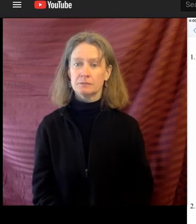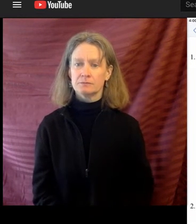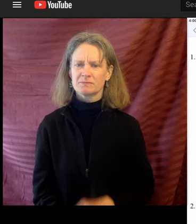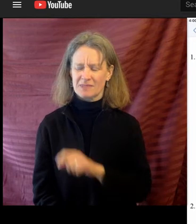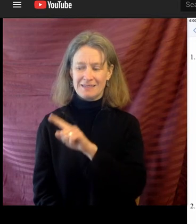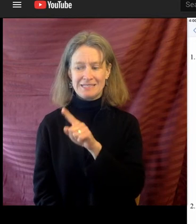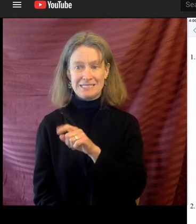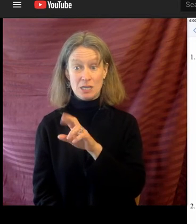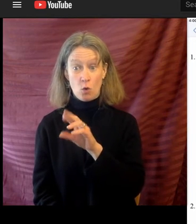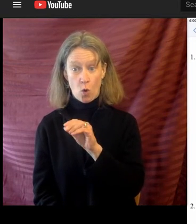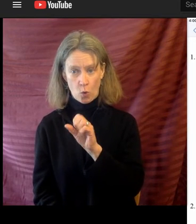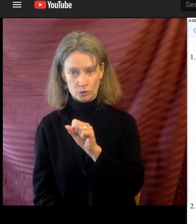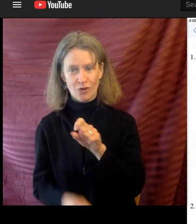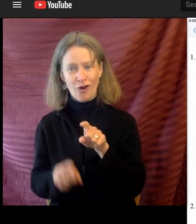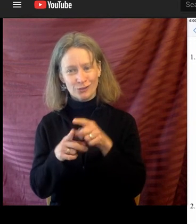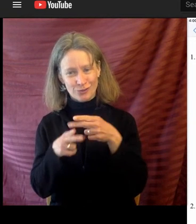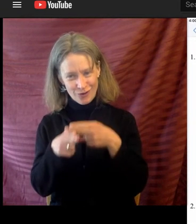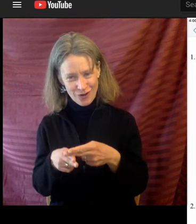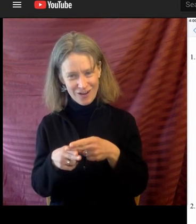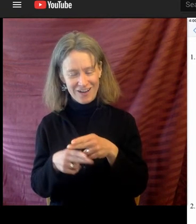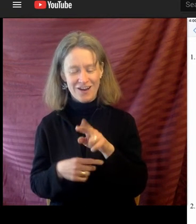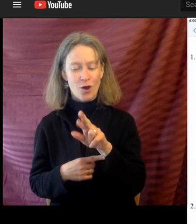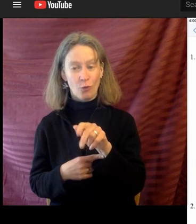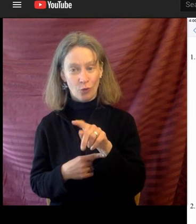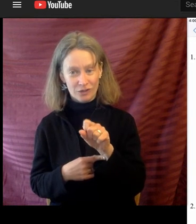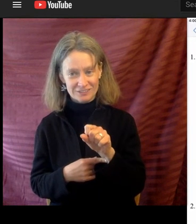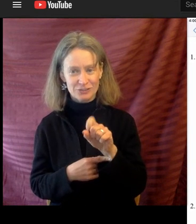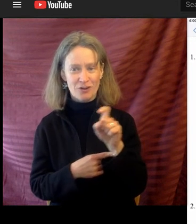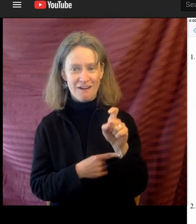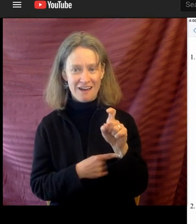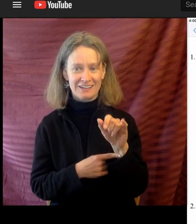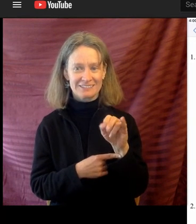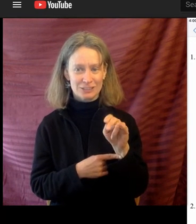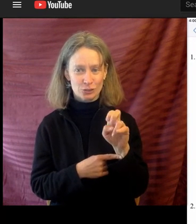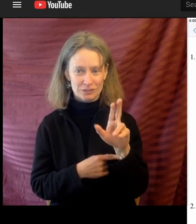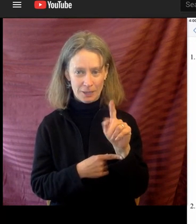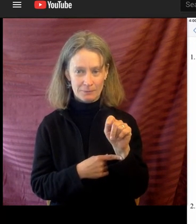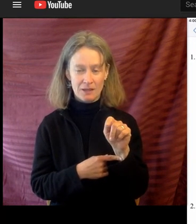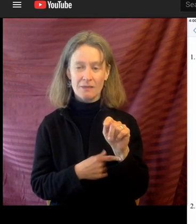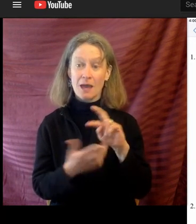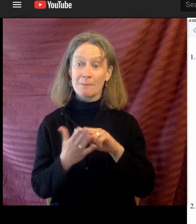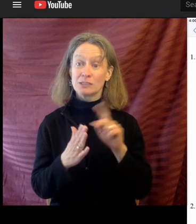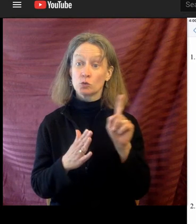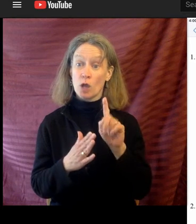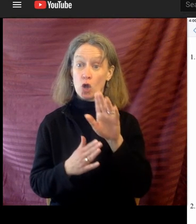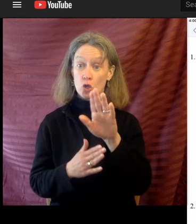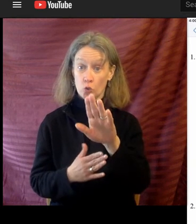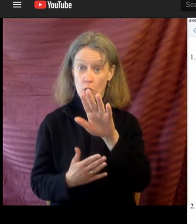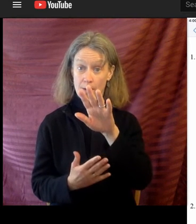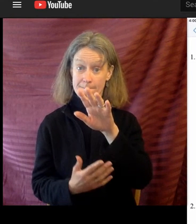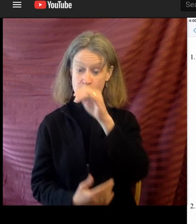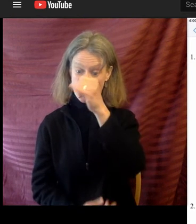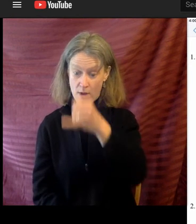roots or x-intercepts, are where your parabola crosses the